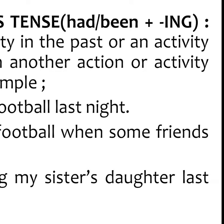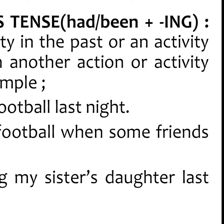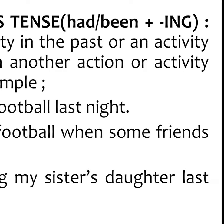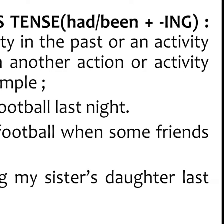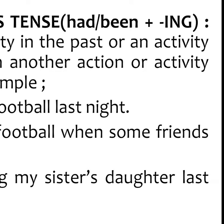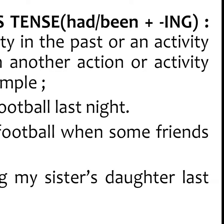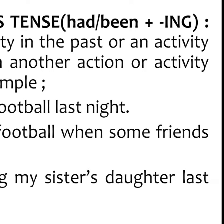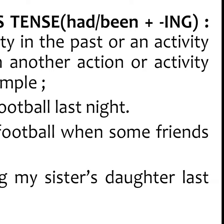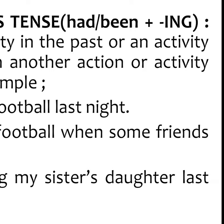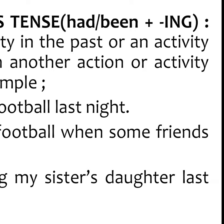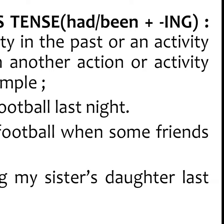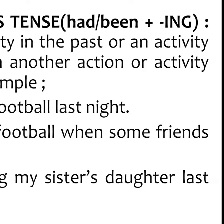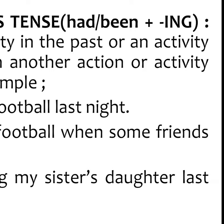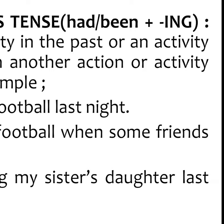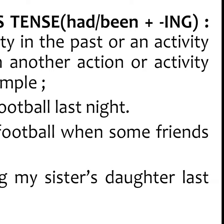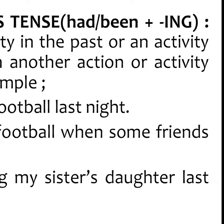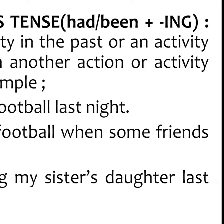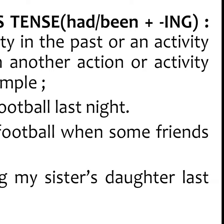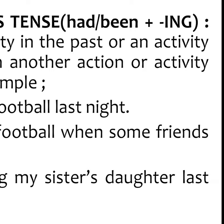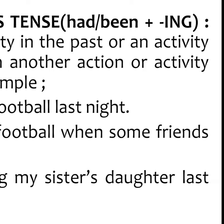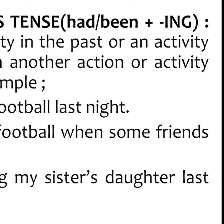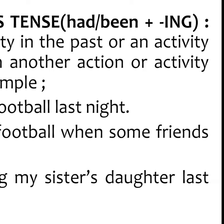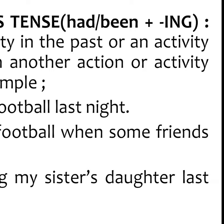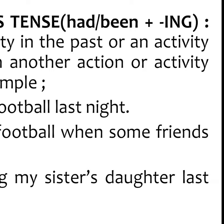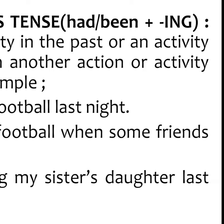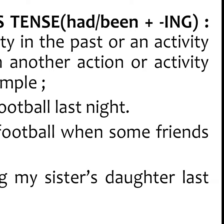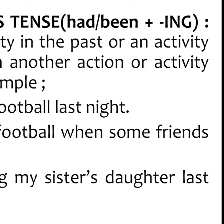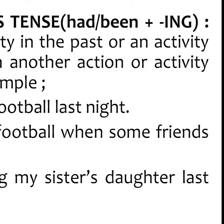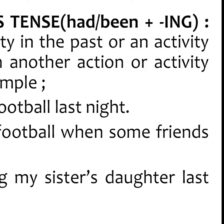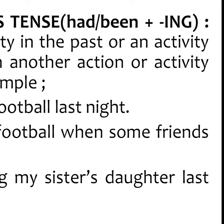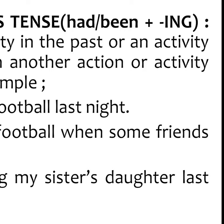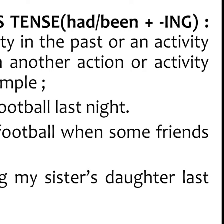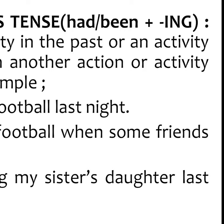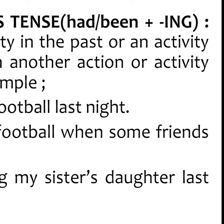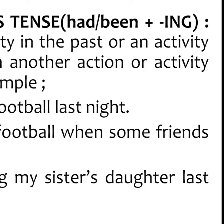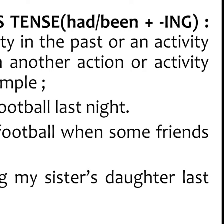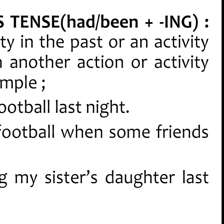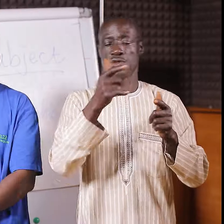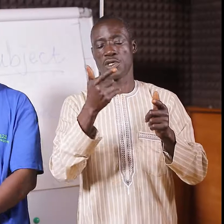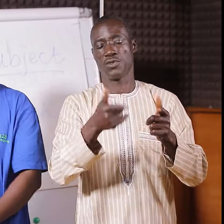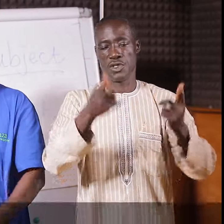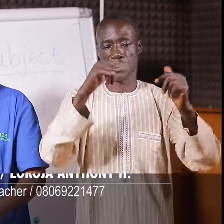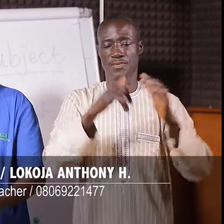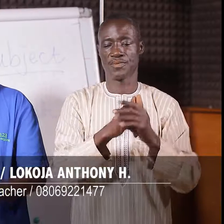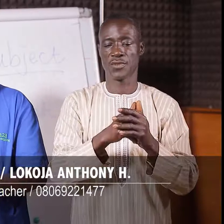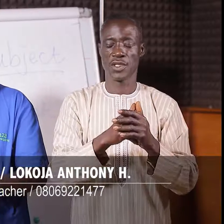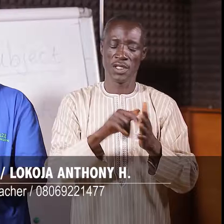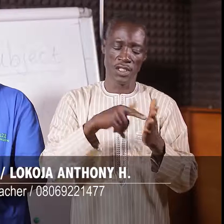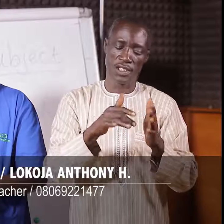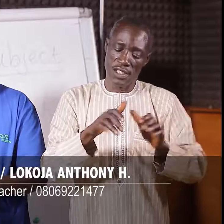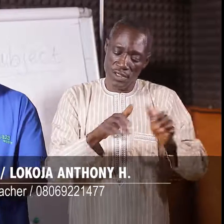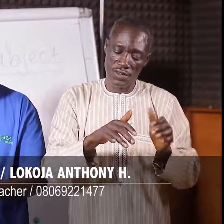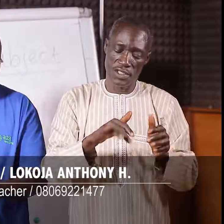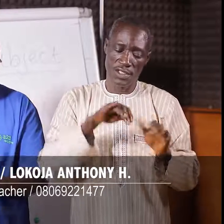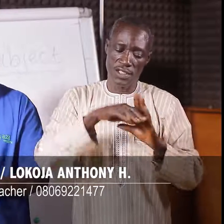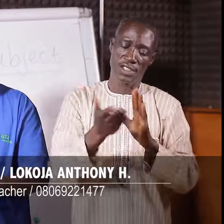It shows an activity in the past or an activity in progress when another activity occurred. An activity in the past